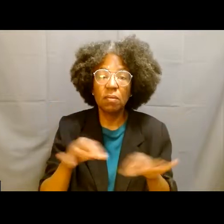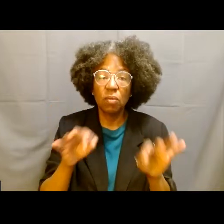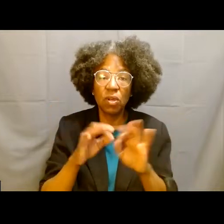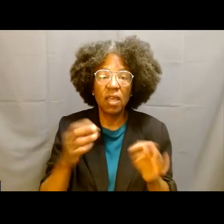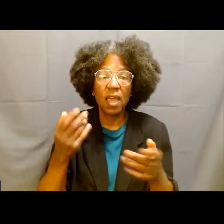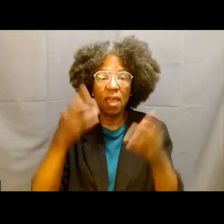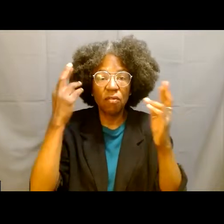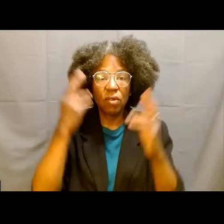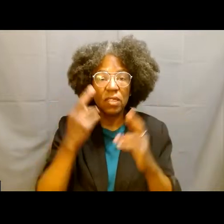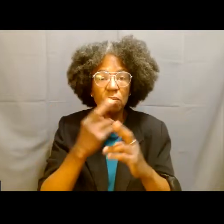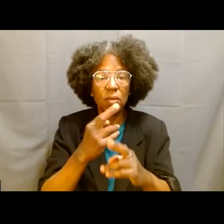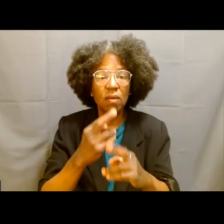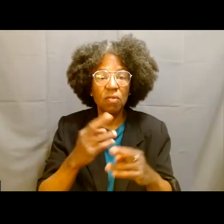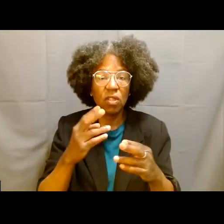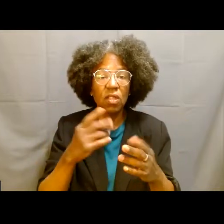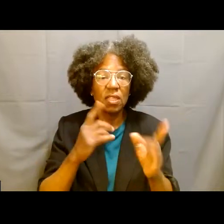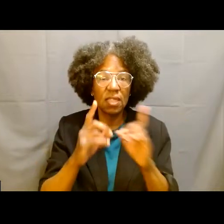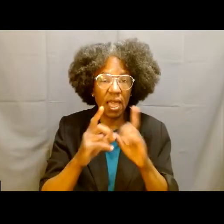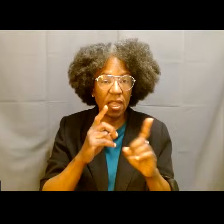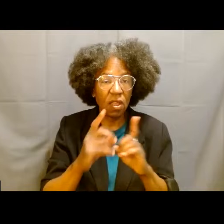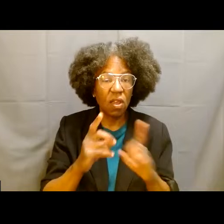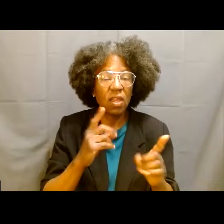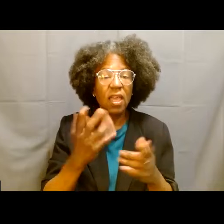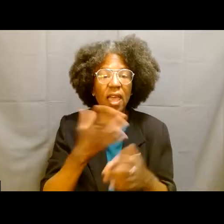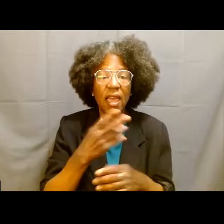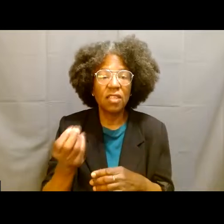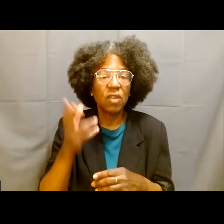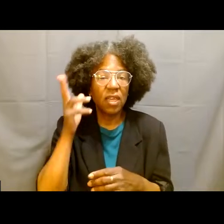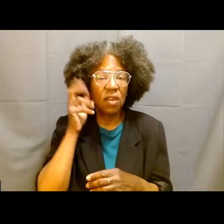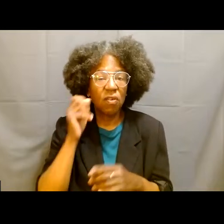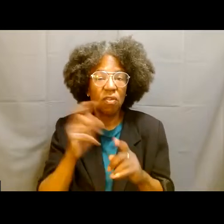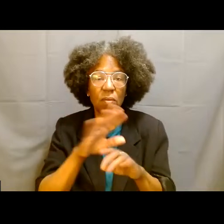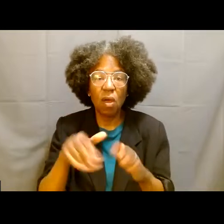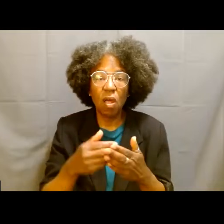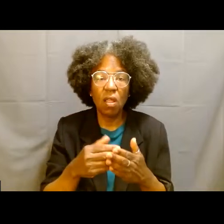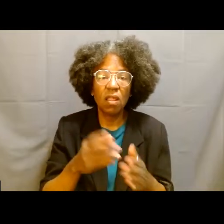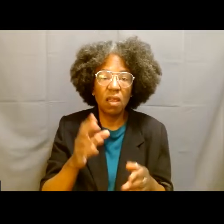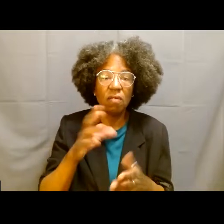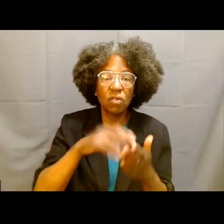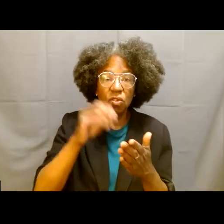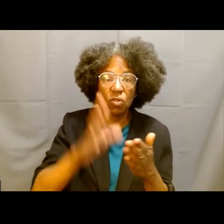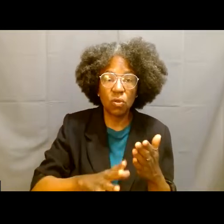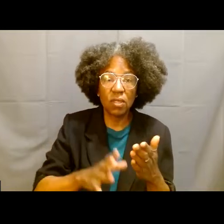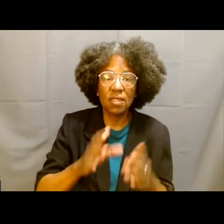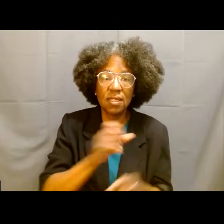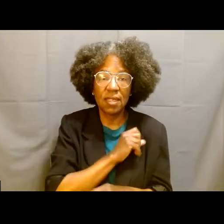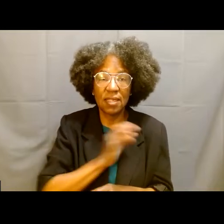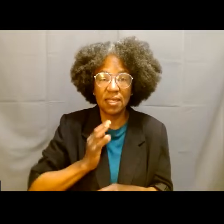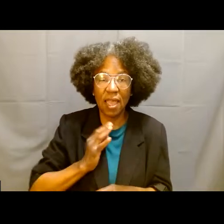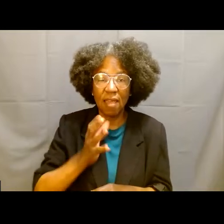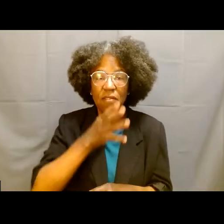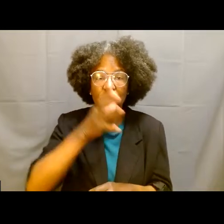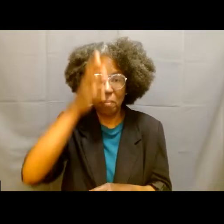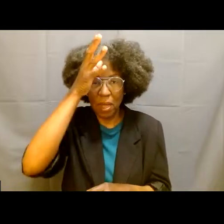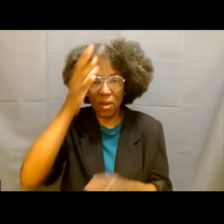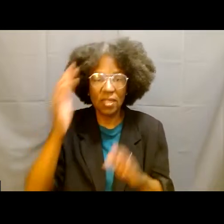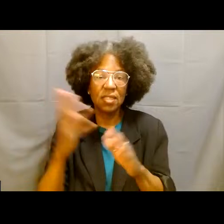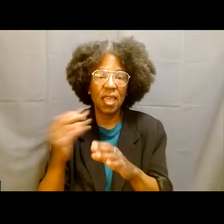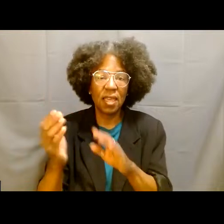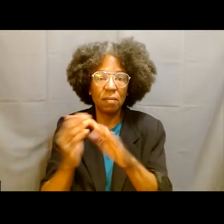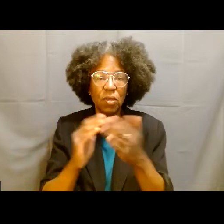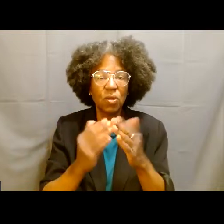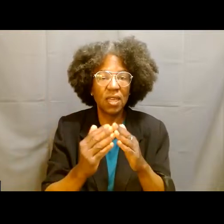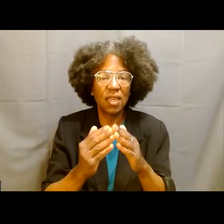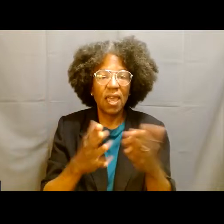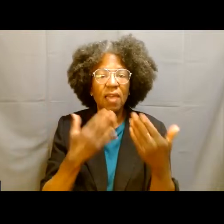from all of our students, staff, parents, and community members. So I'm going to leave it at that, but I want to thank everyone who had the courage to come and speak, whether